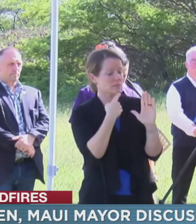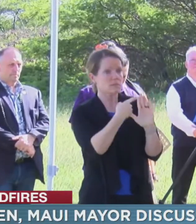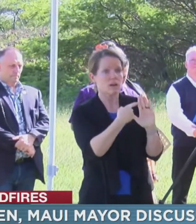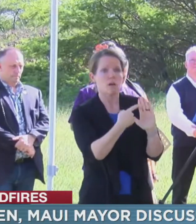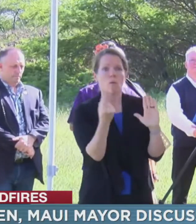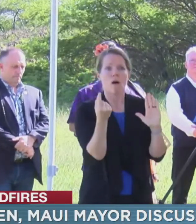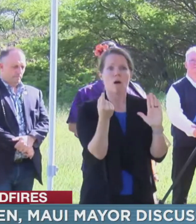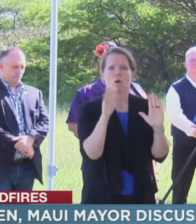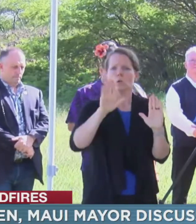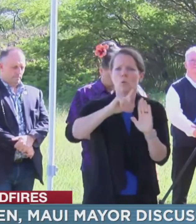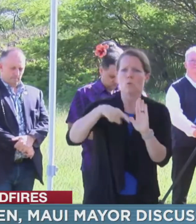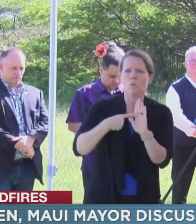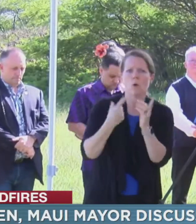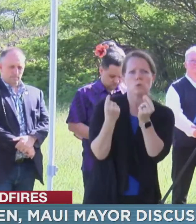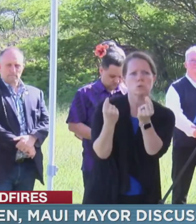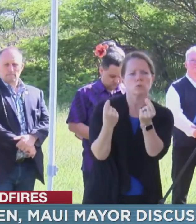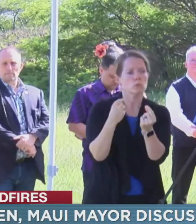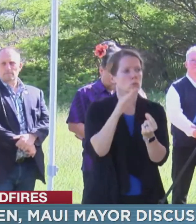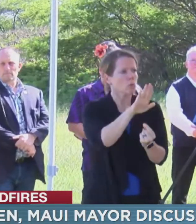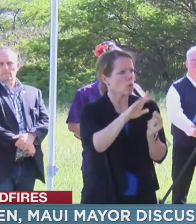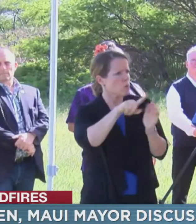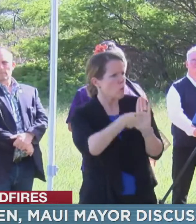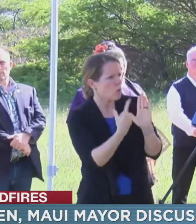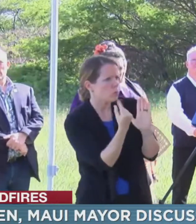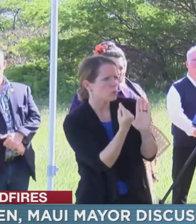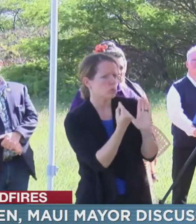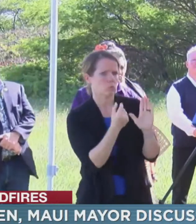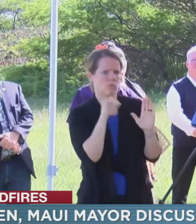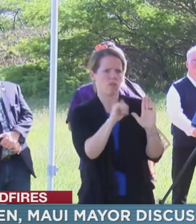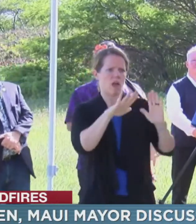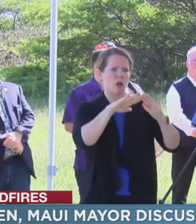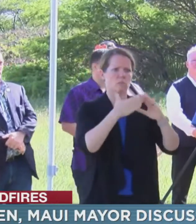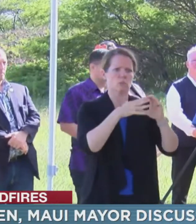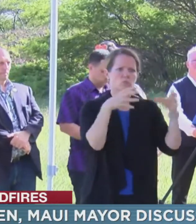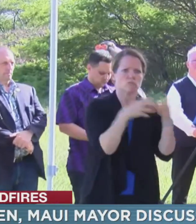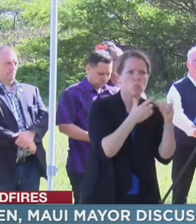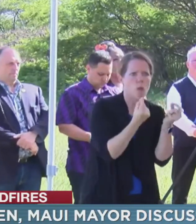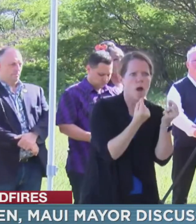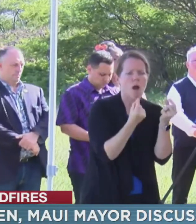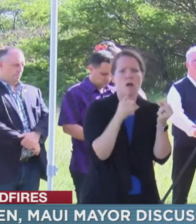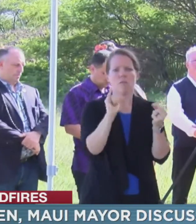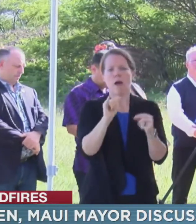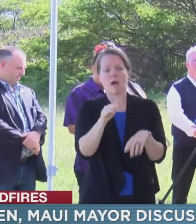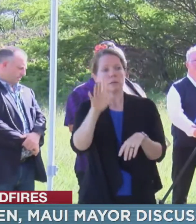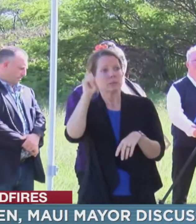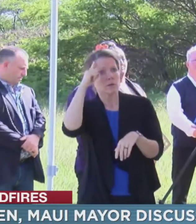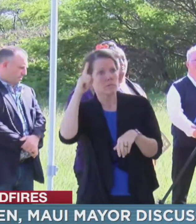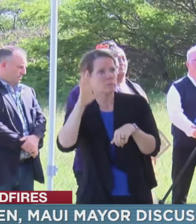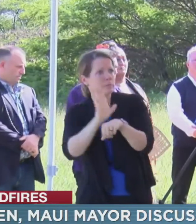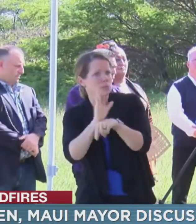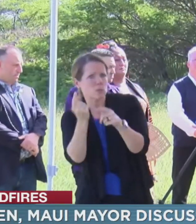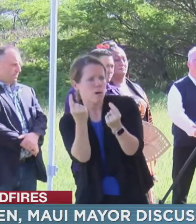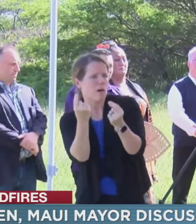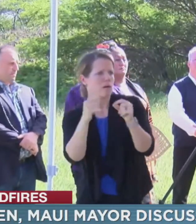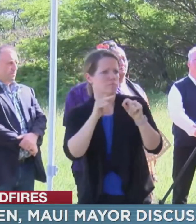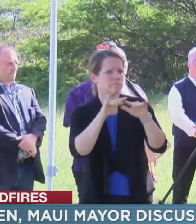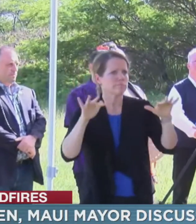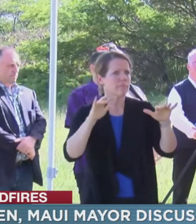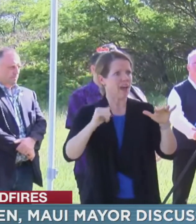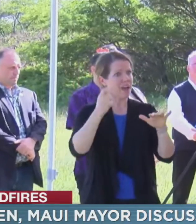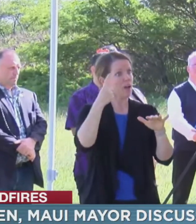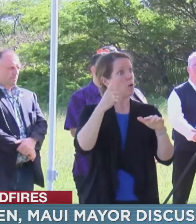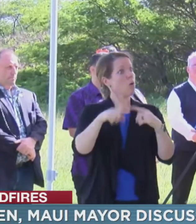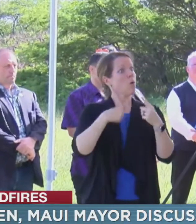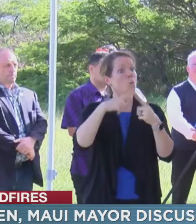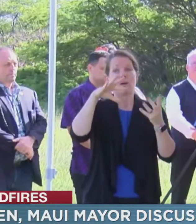while disasters have pretty traditional phases by which we go through, this was a complex one. And so